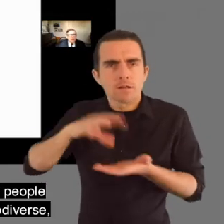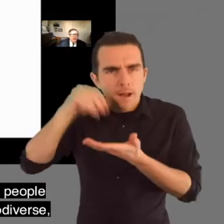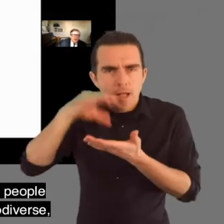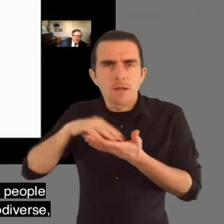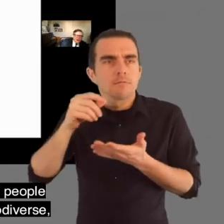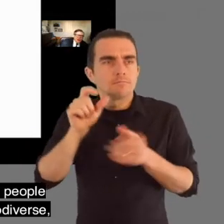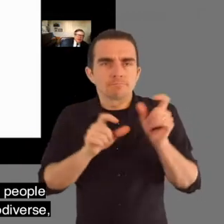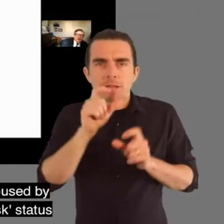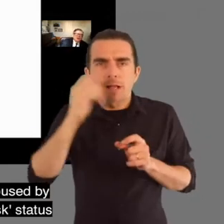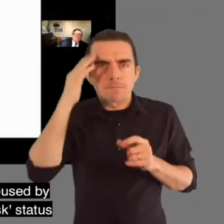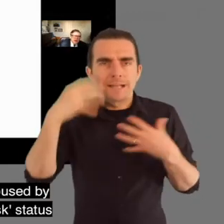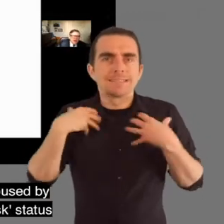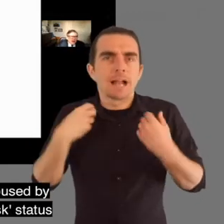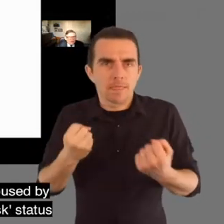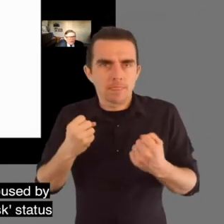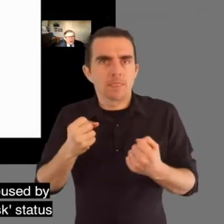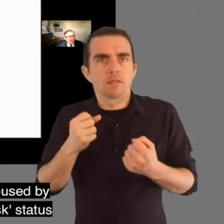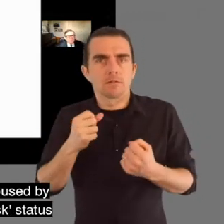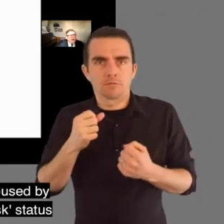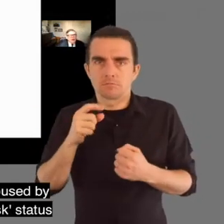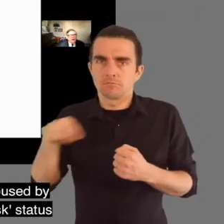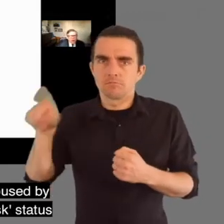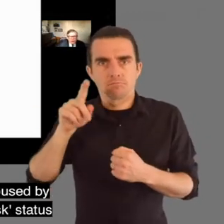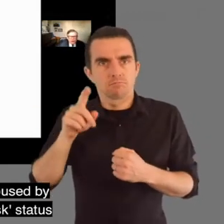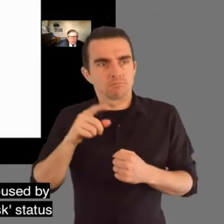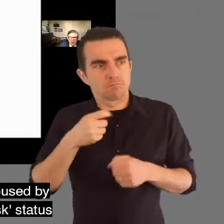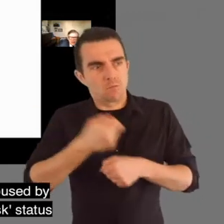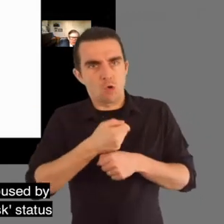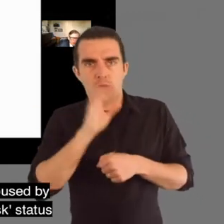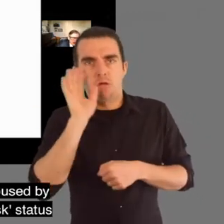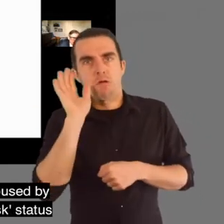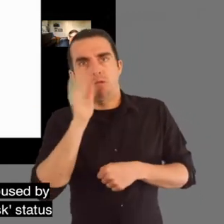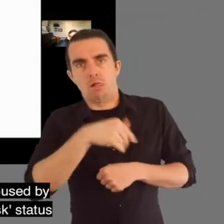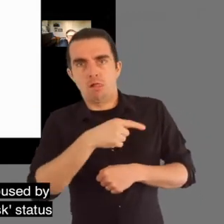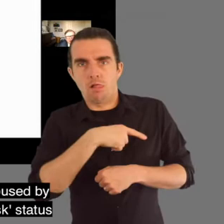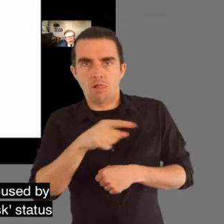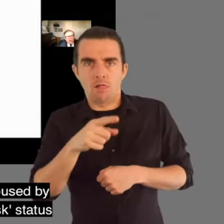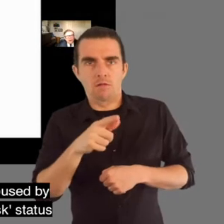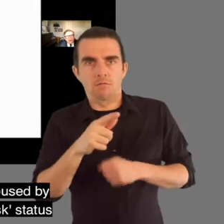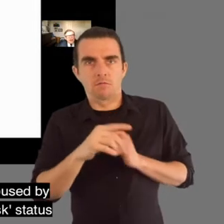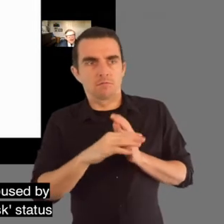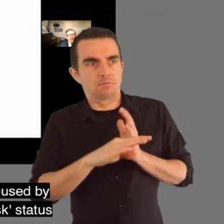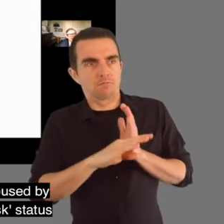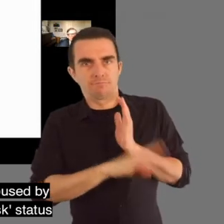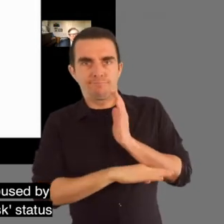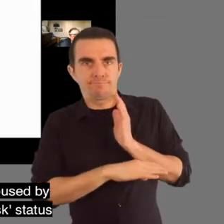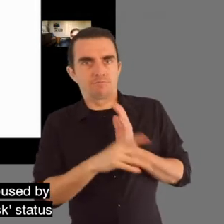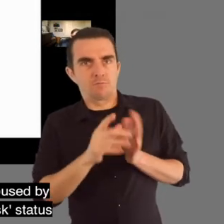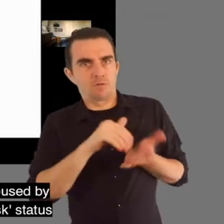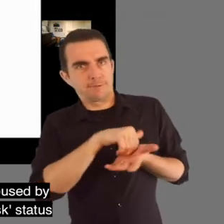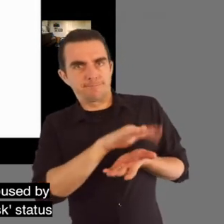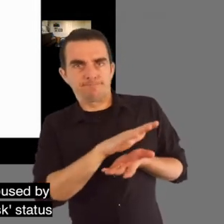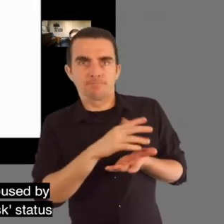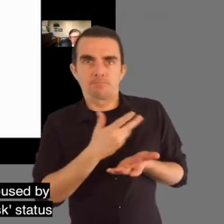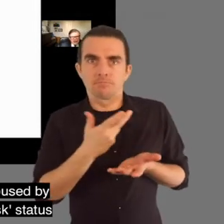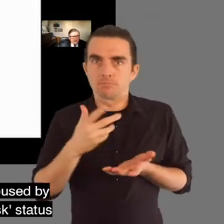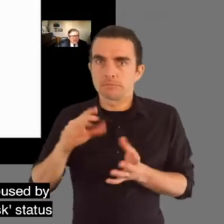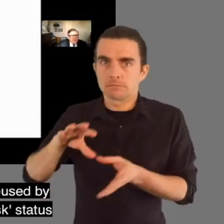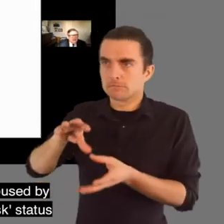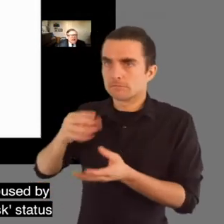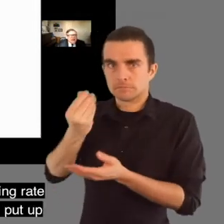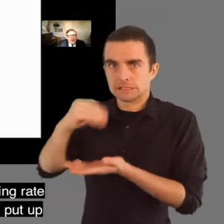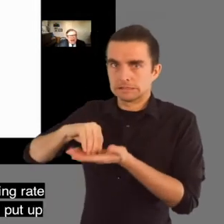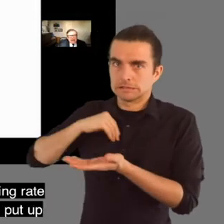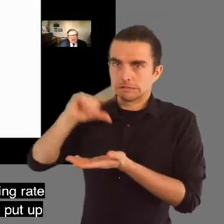difficulties, neurodiverse or mental health issues being abused by employers because of their at-risk